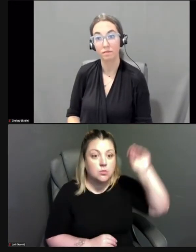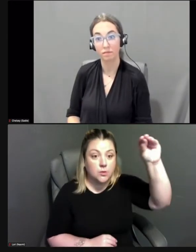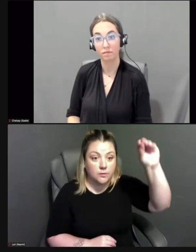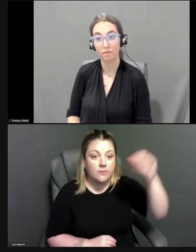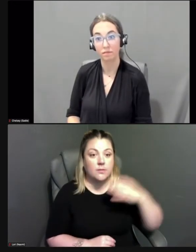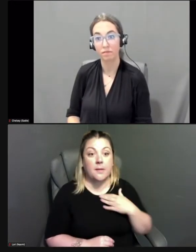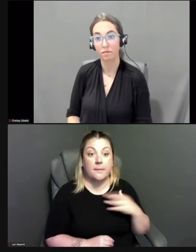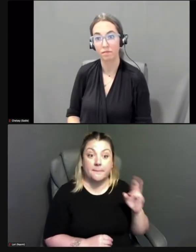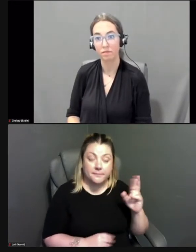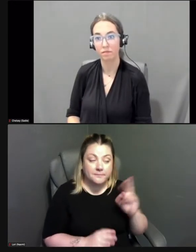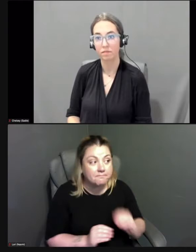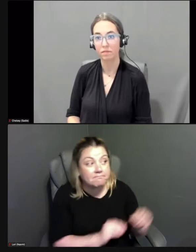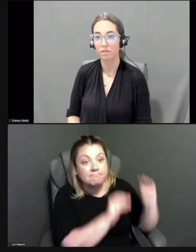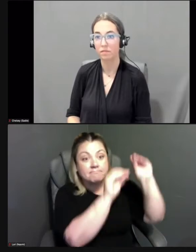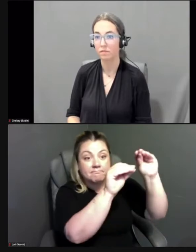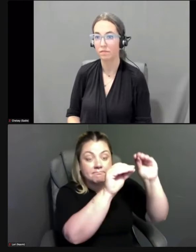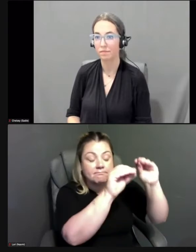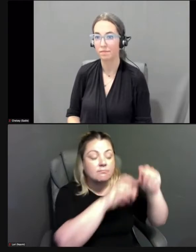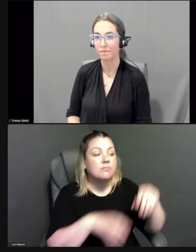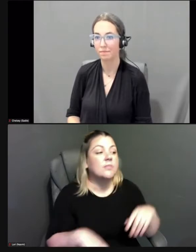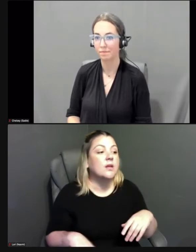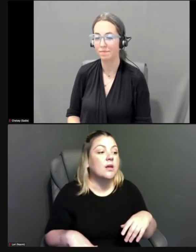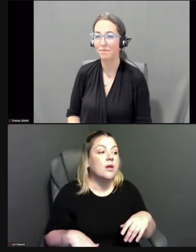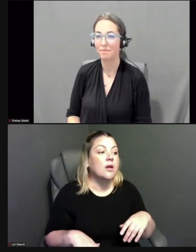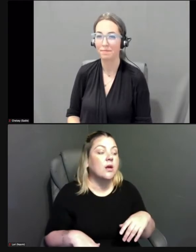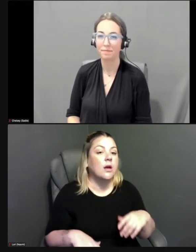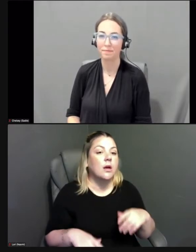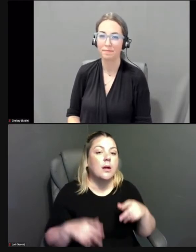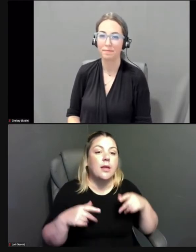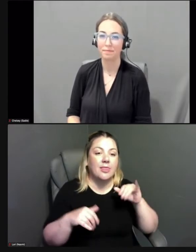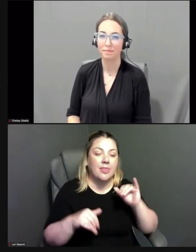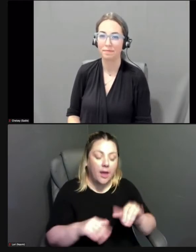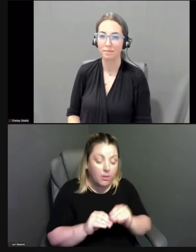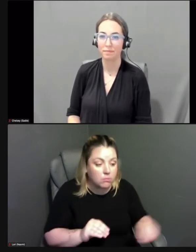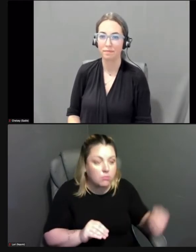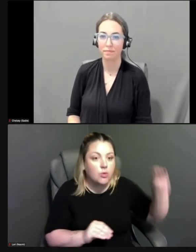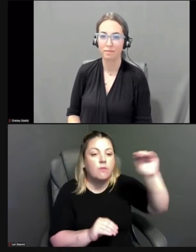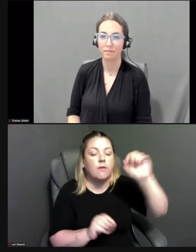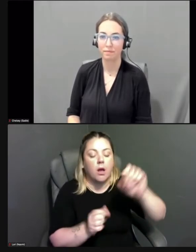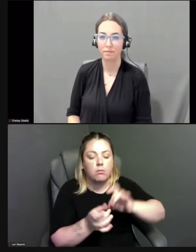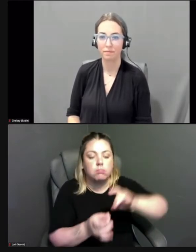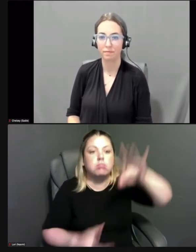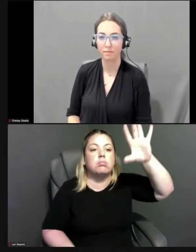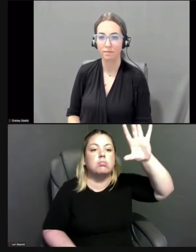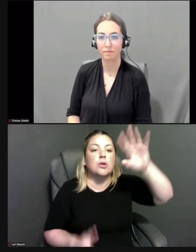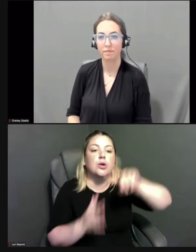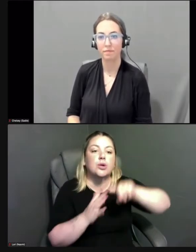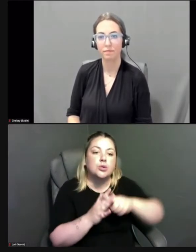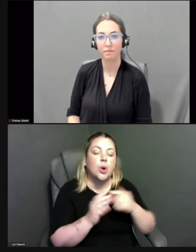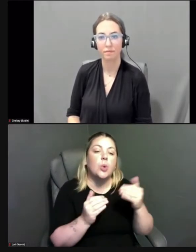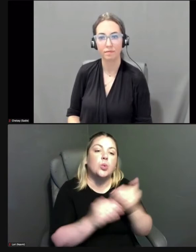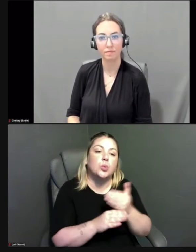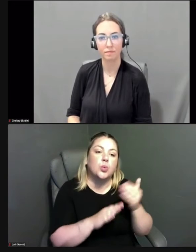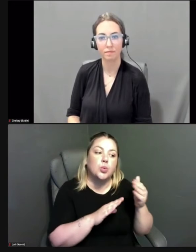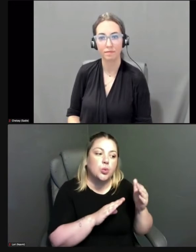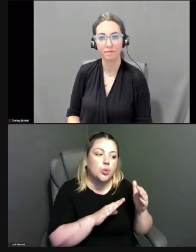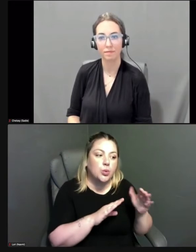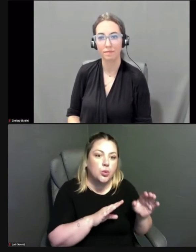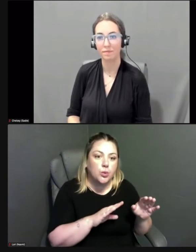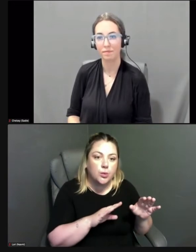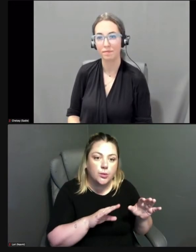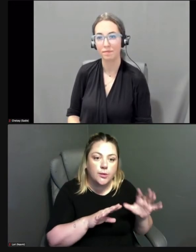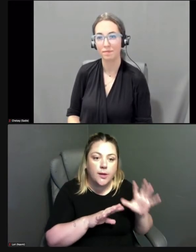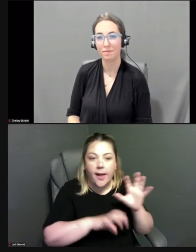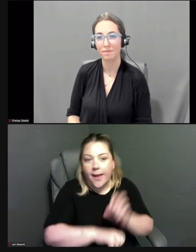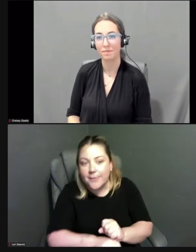it really sort of allowed me to break a lot of the little patterns and start building new ones. So oh my gosh. That was definitely where